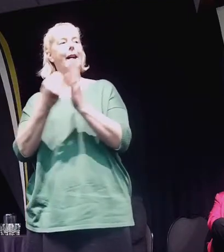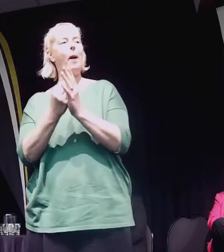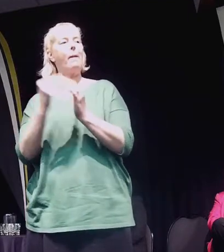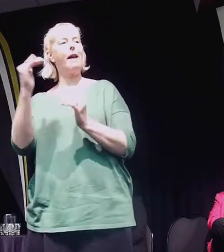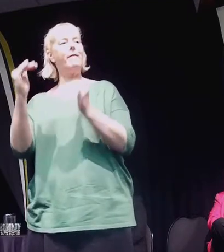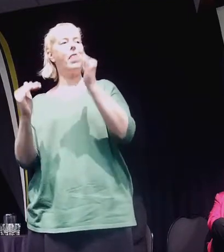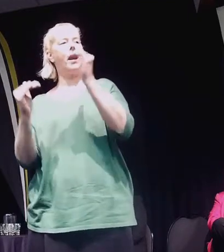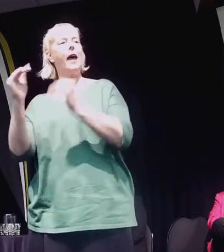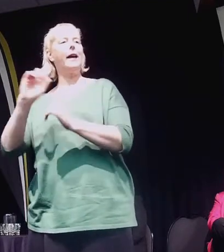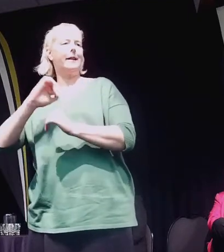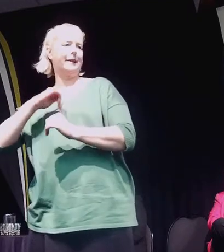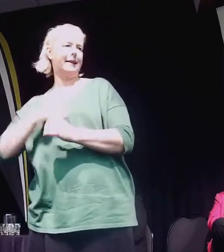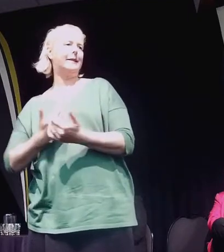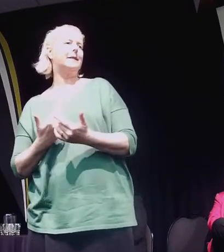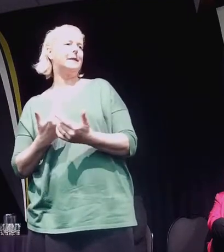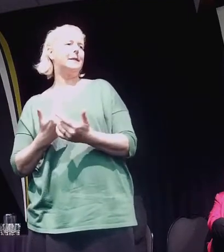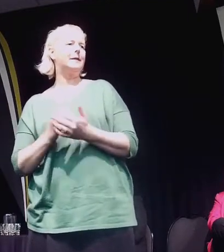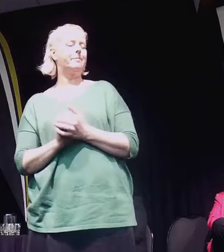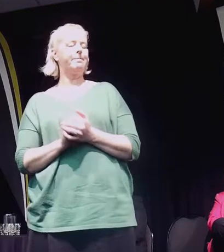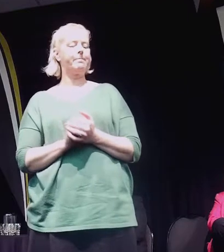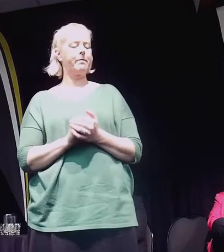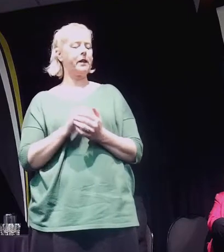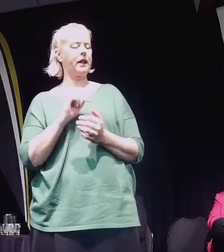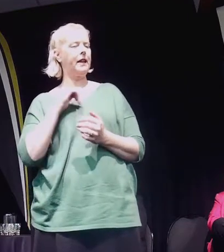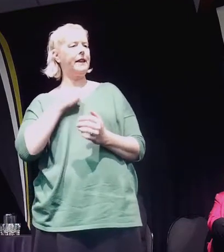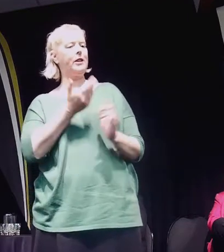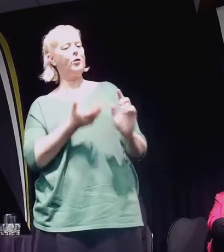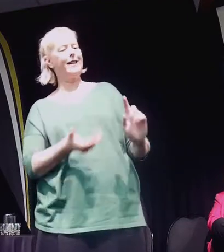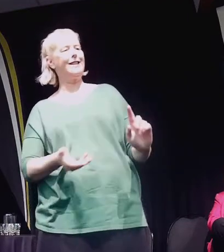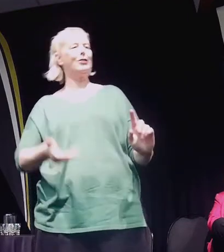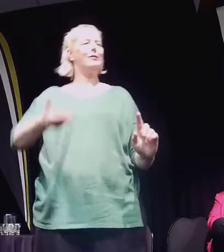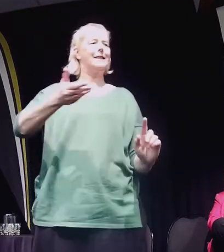stock, which at the moment is modest